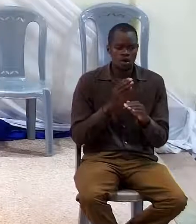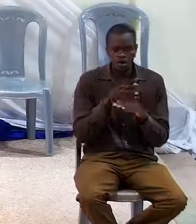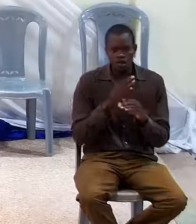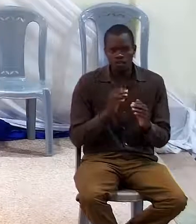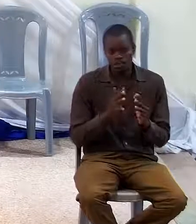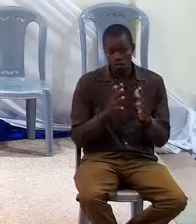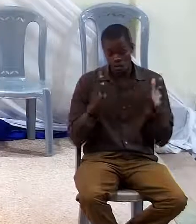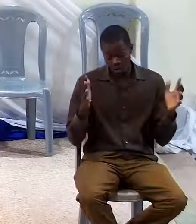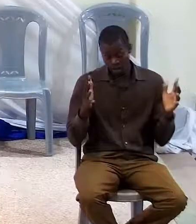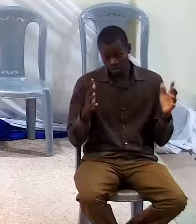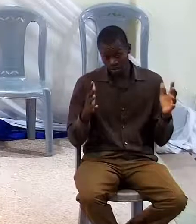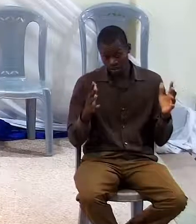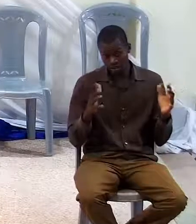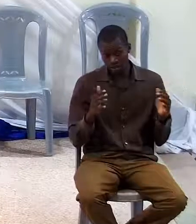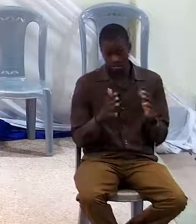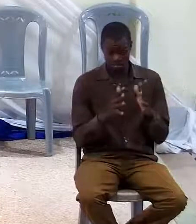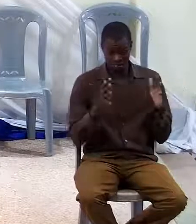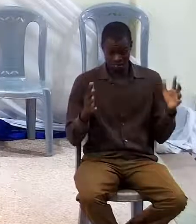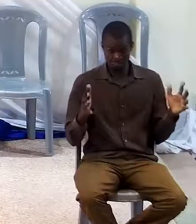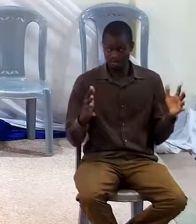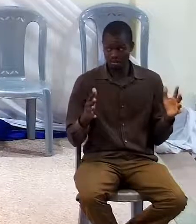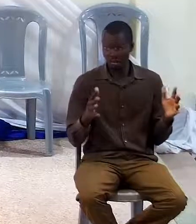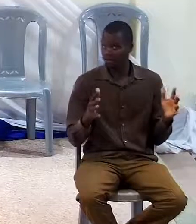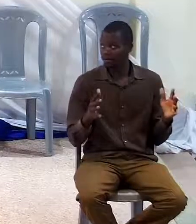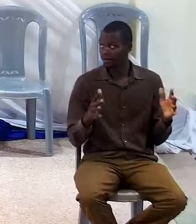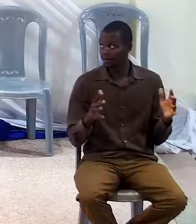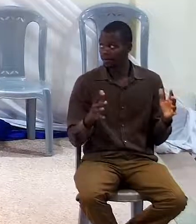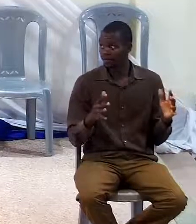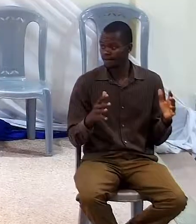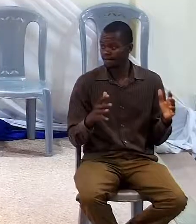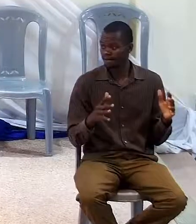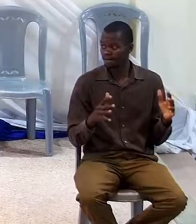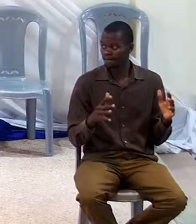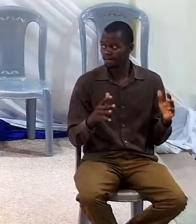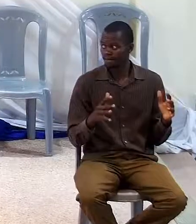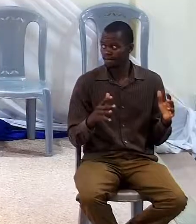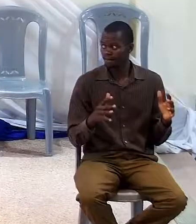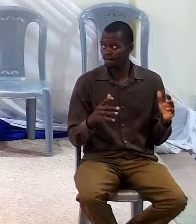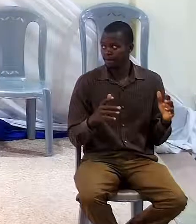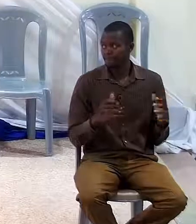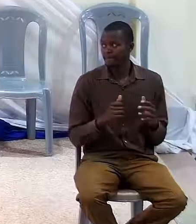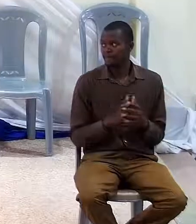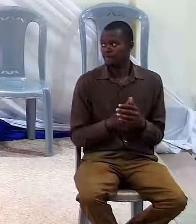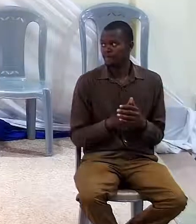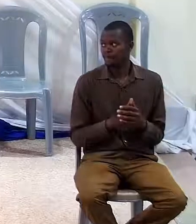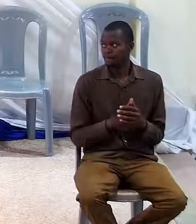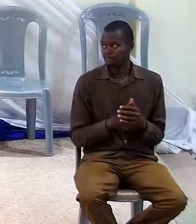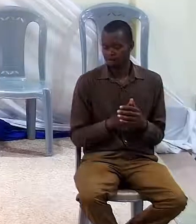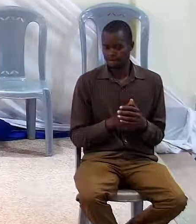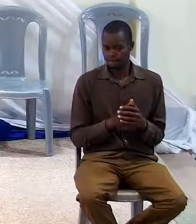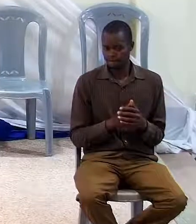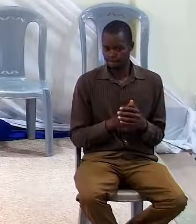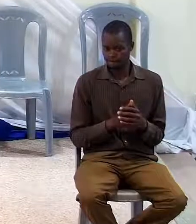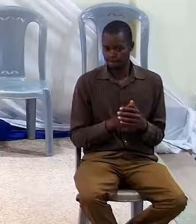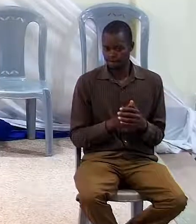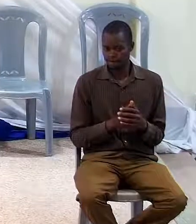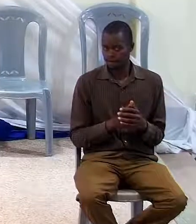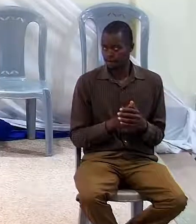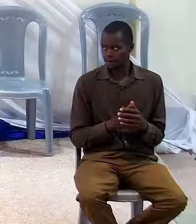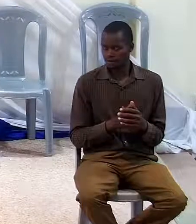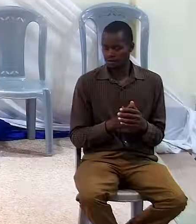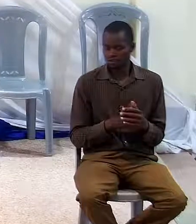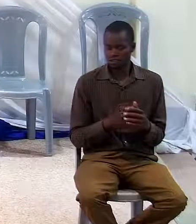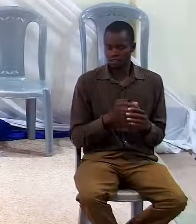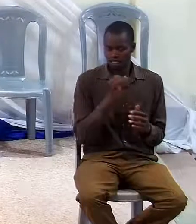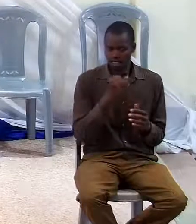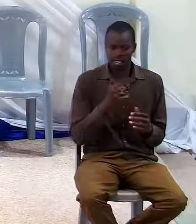the constitution, the weight, the much weight that is contributed by the fat. Fat, as we know,